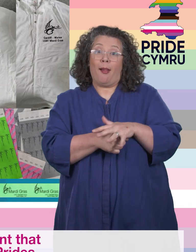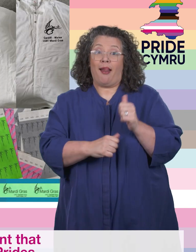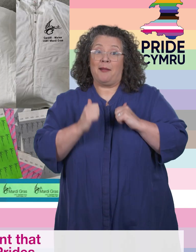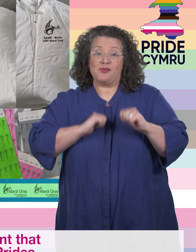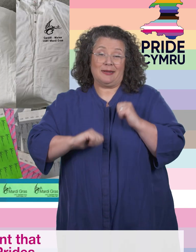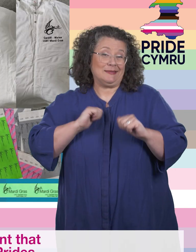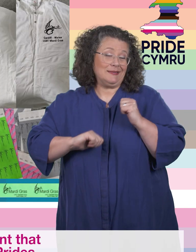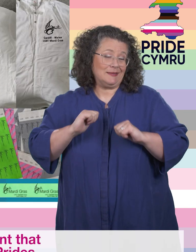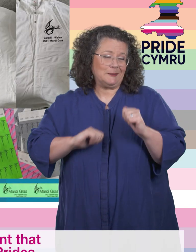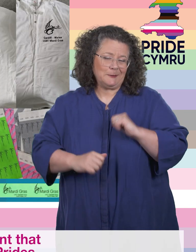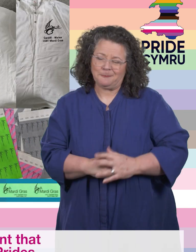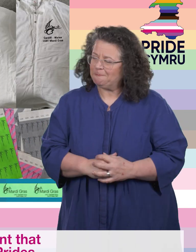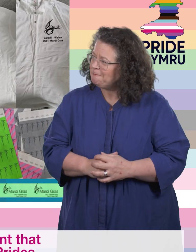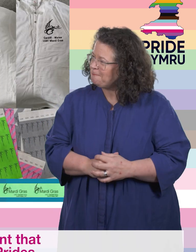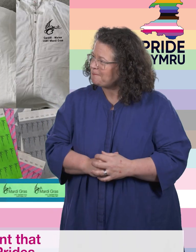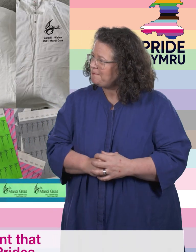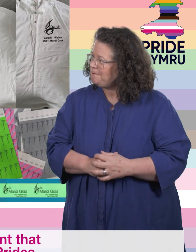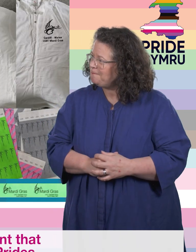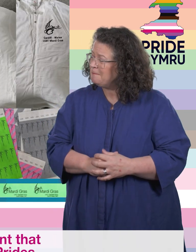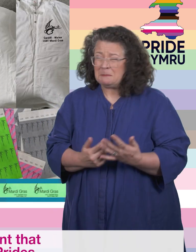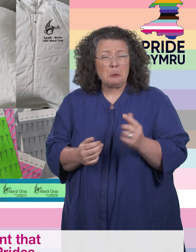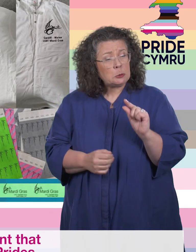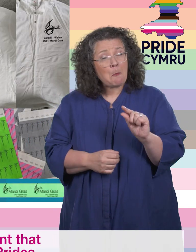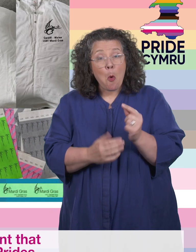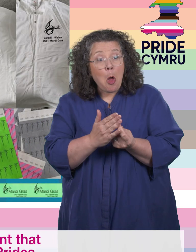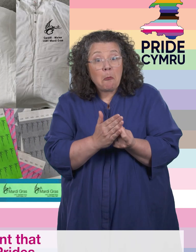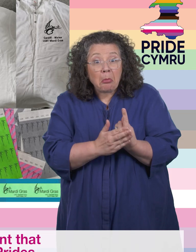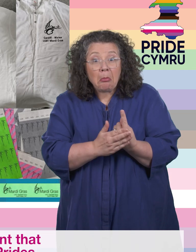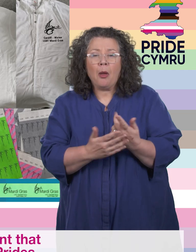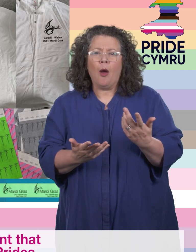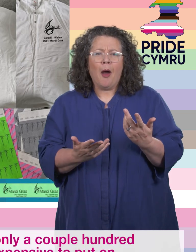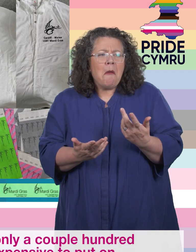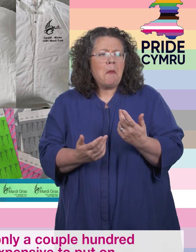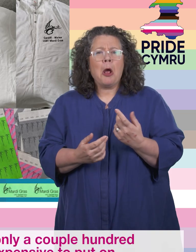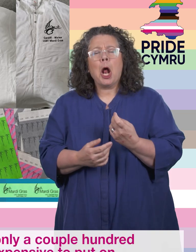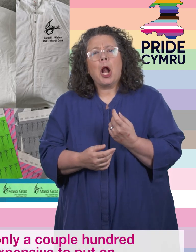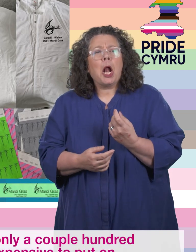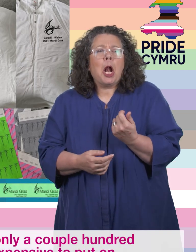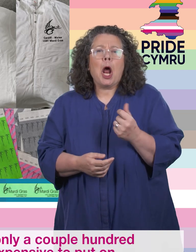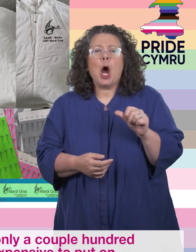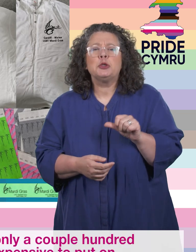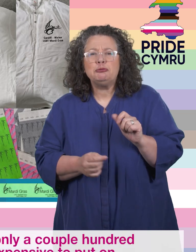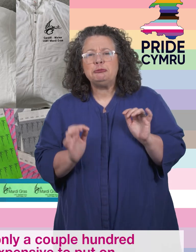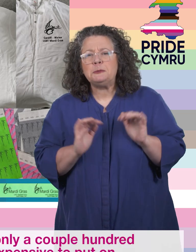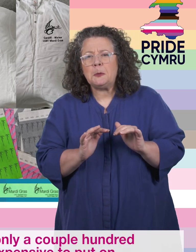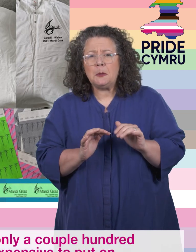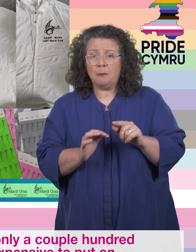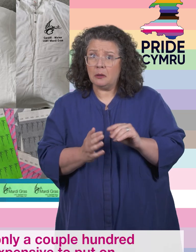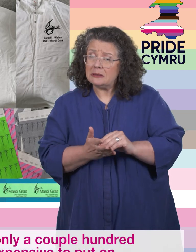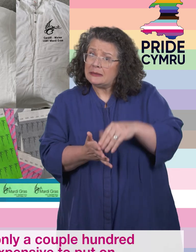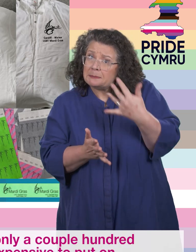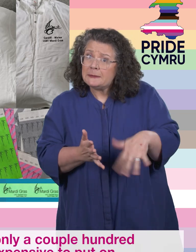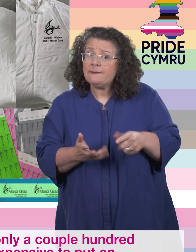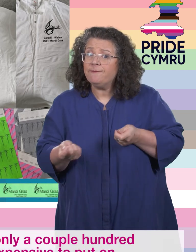And going back to the point that even those little local prides, even the small ones where there's only a couple of hundred people